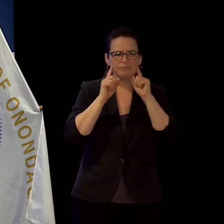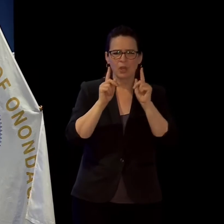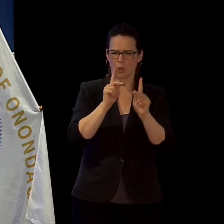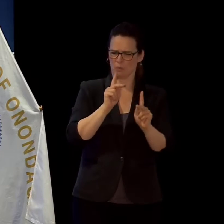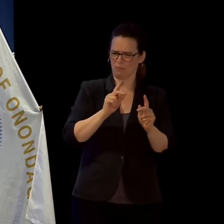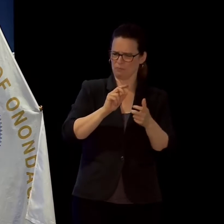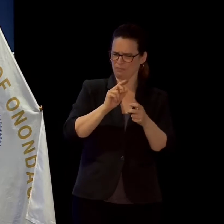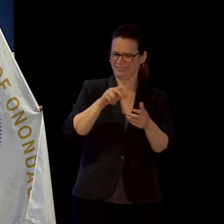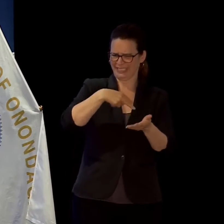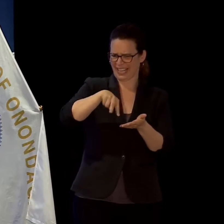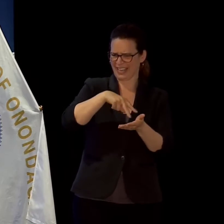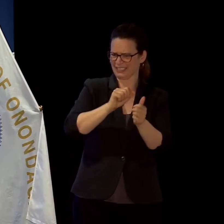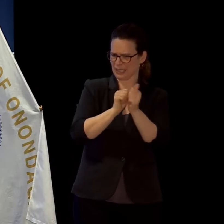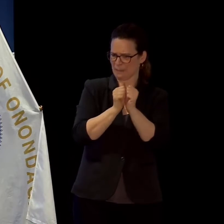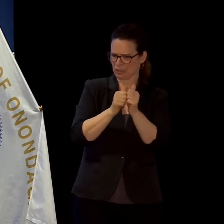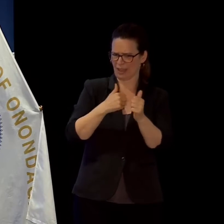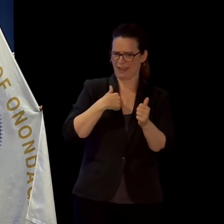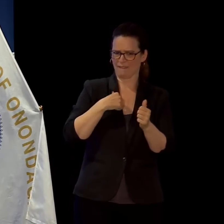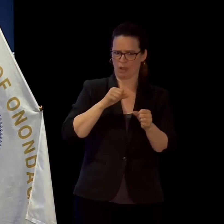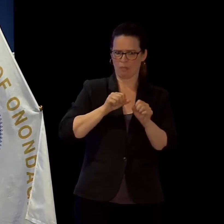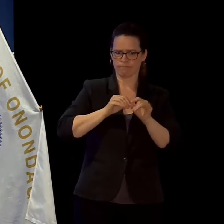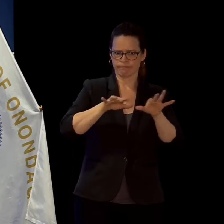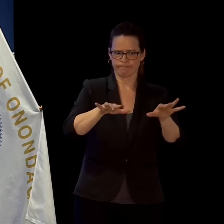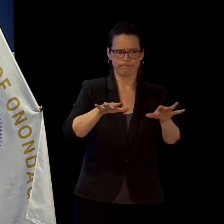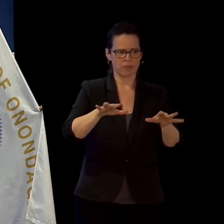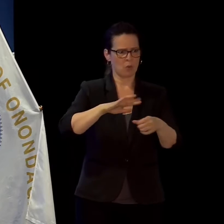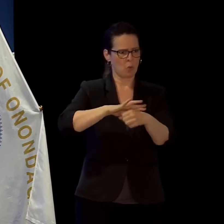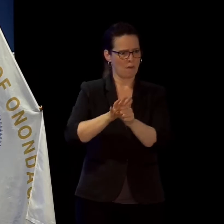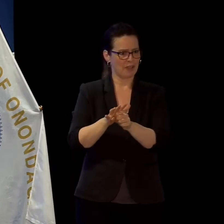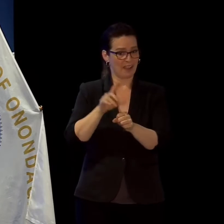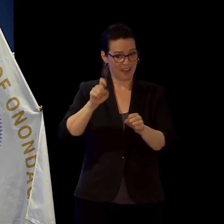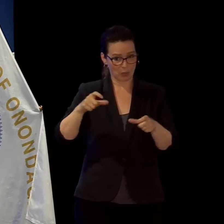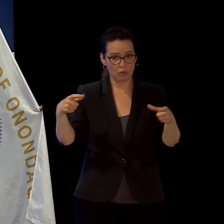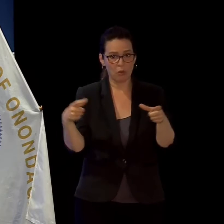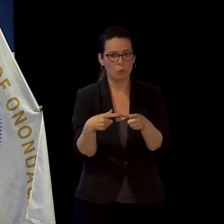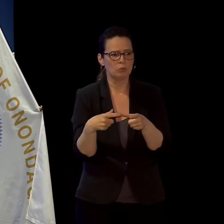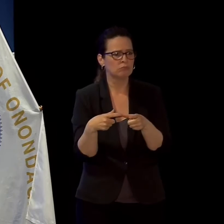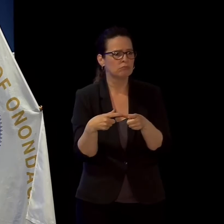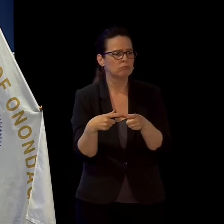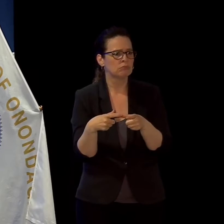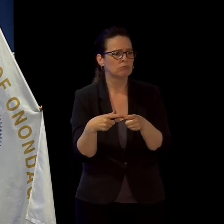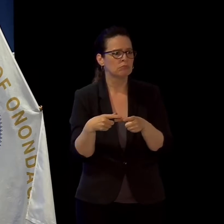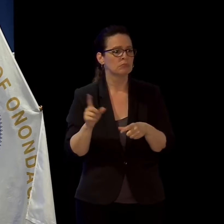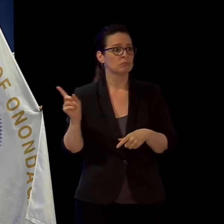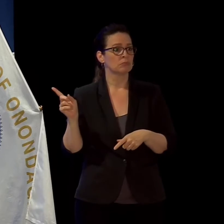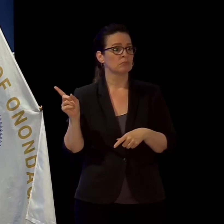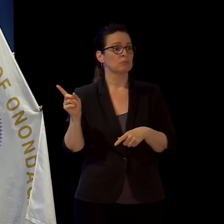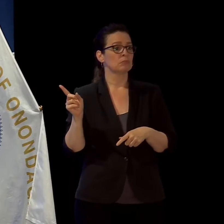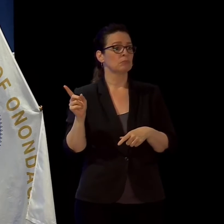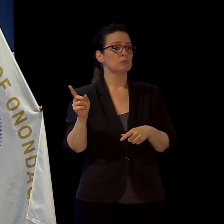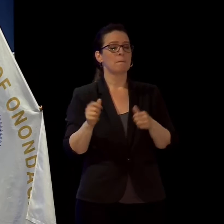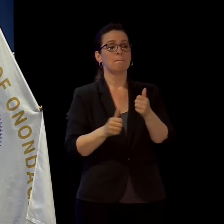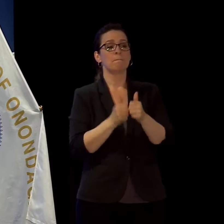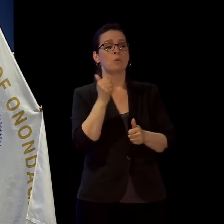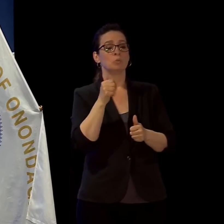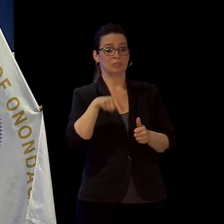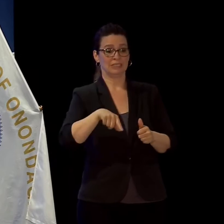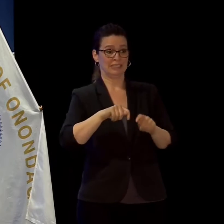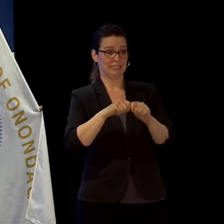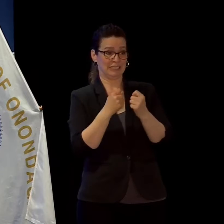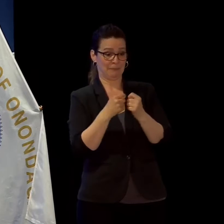the quarantines? Yeah, so there? Most of the teams were not from the county. I believe, and again, Ann